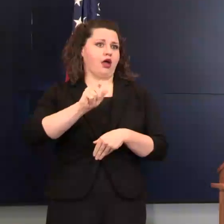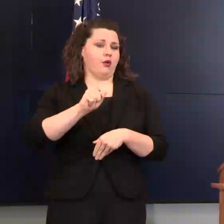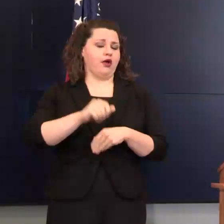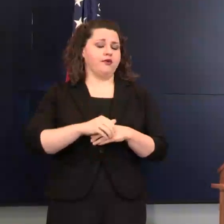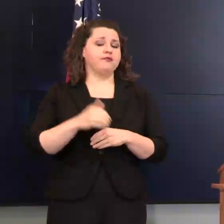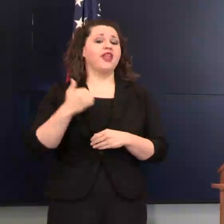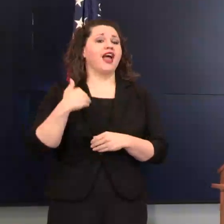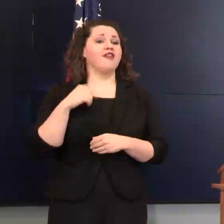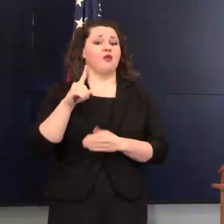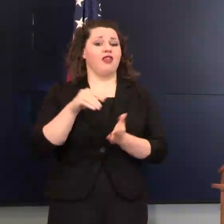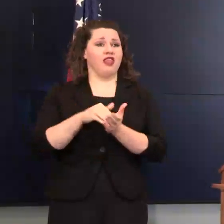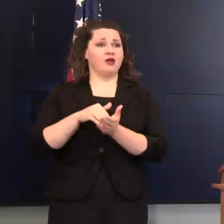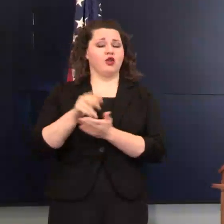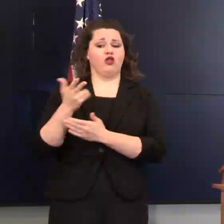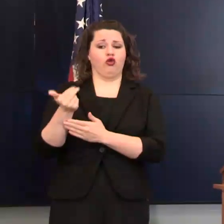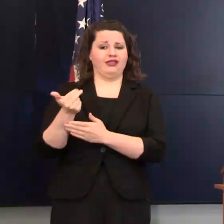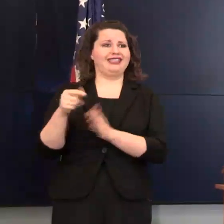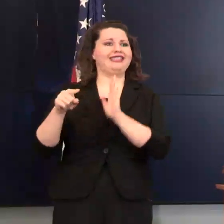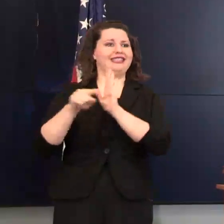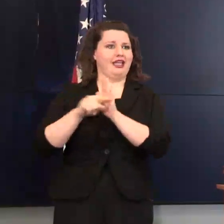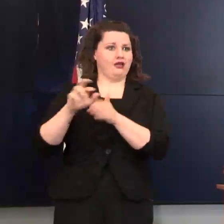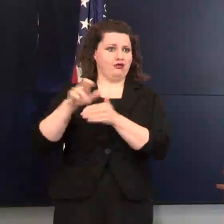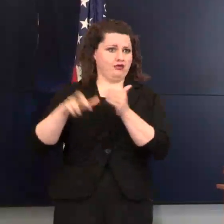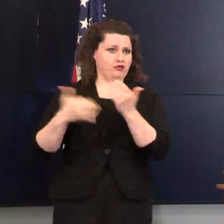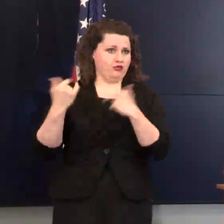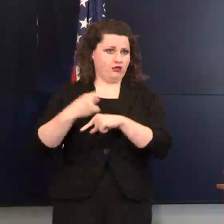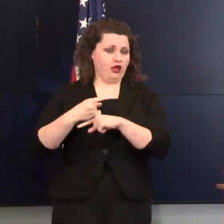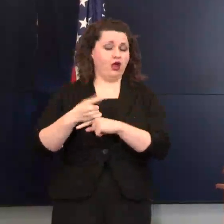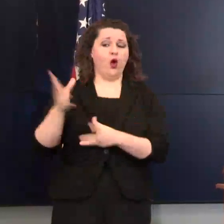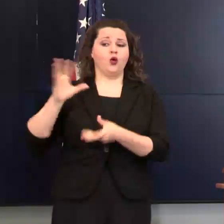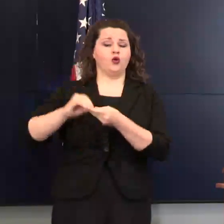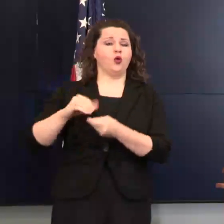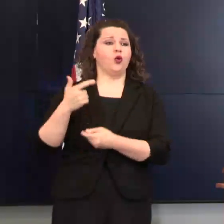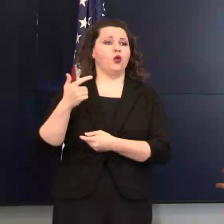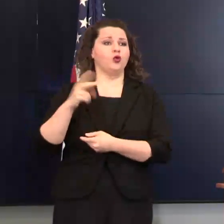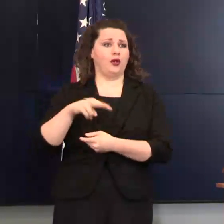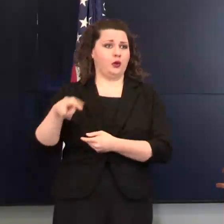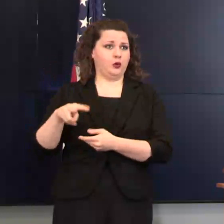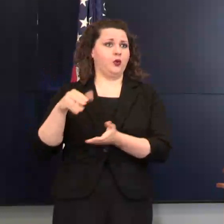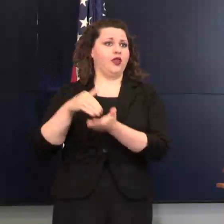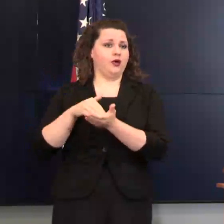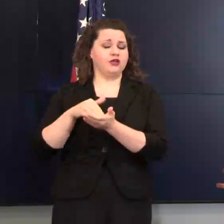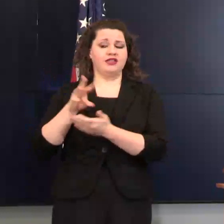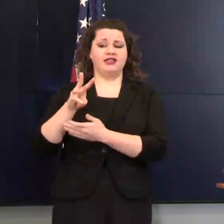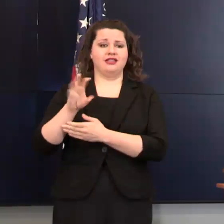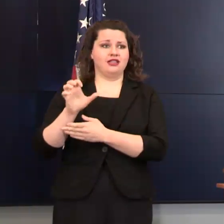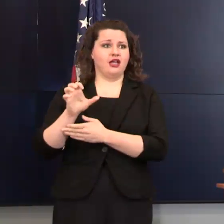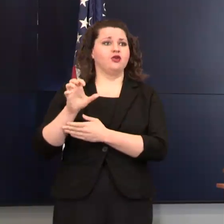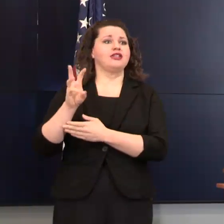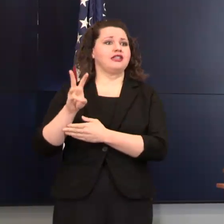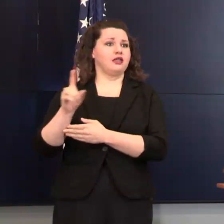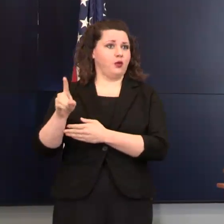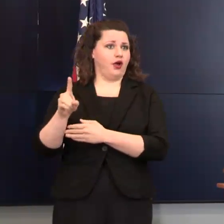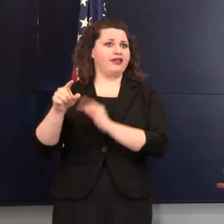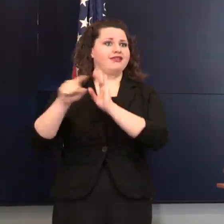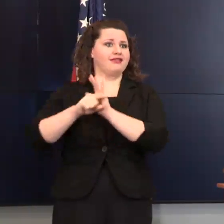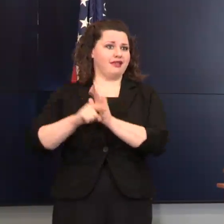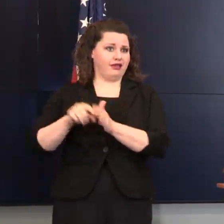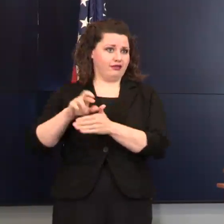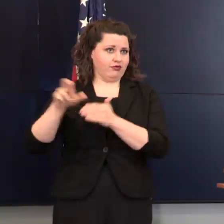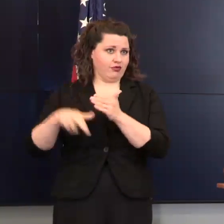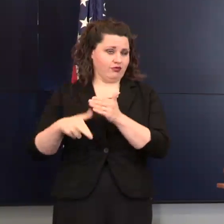3,159 positive cases. We have no new counties to report, so we have still 82 total counties in the state of